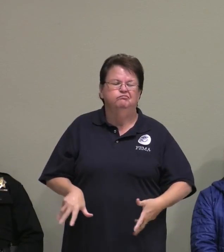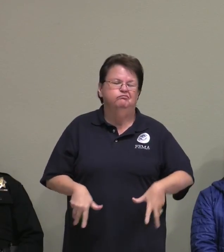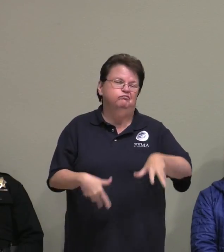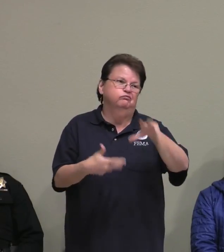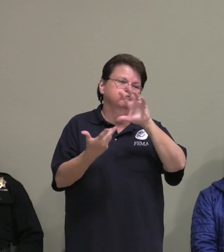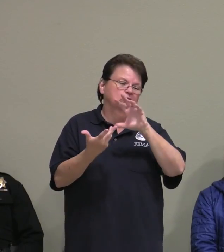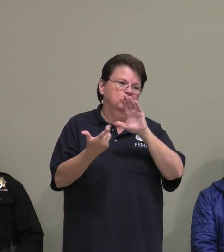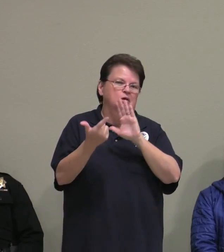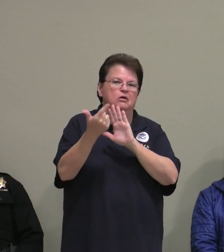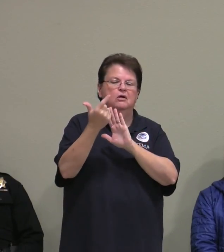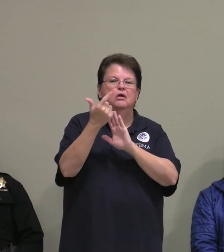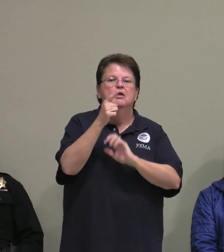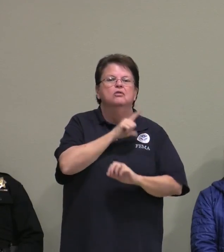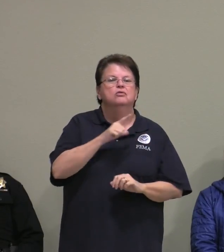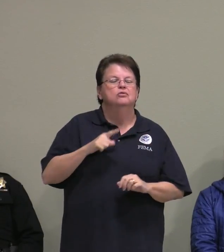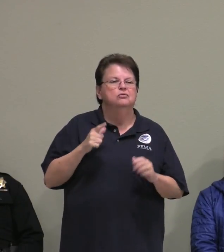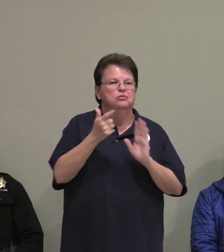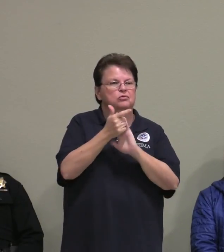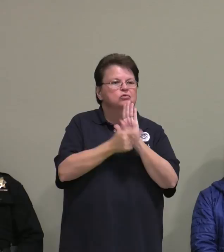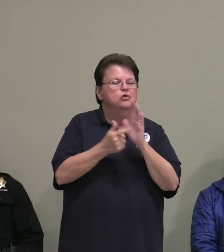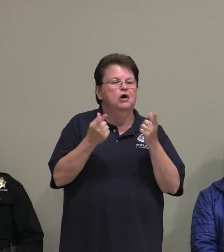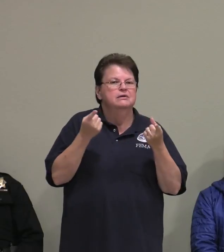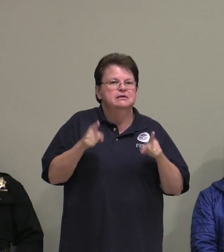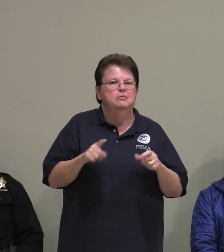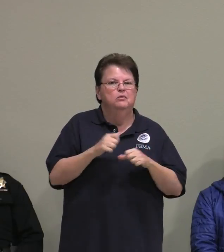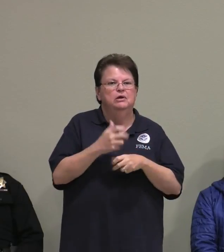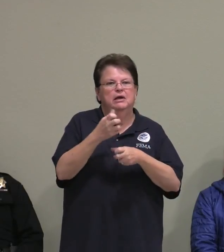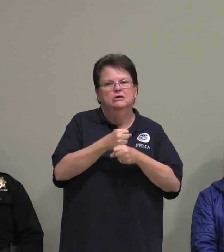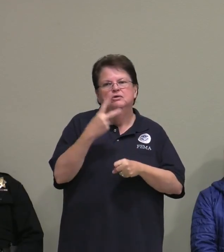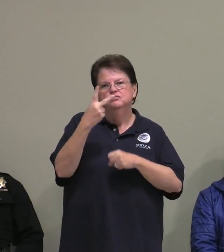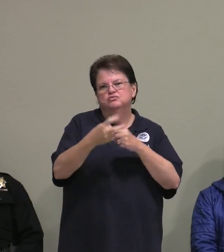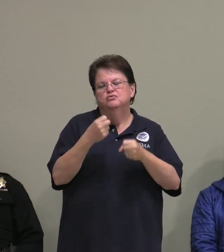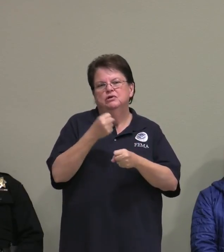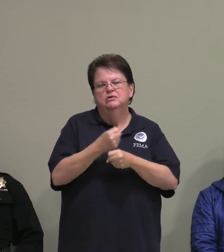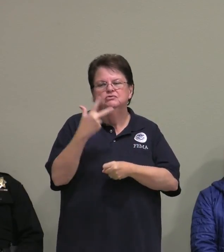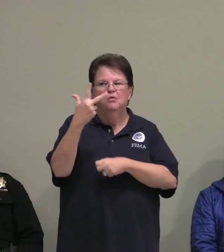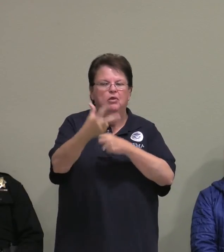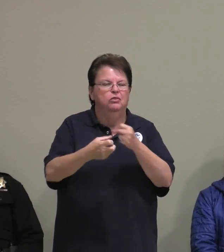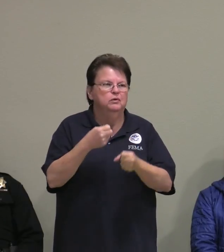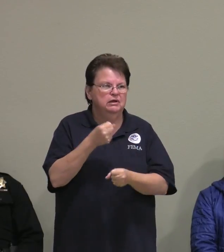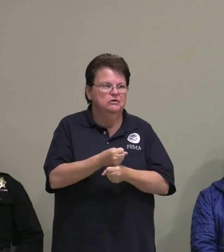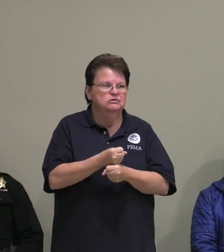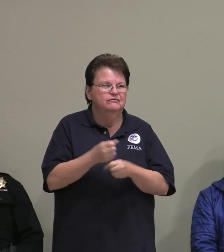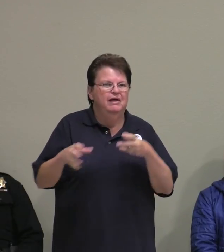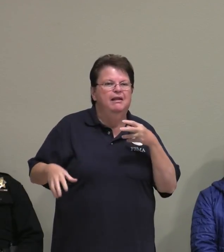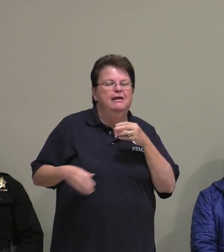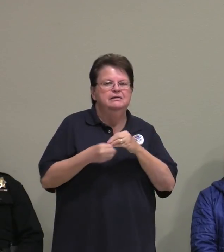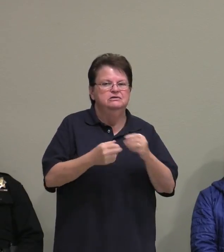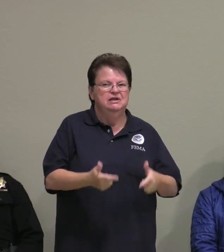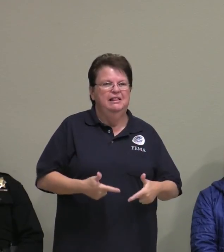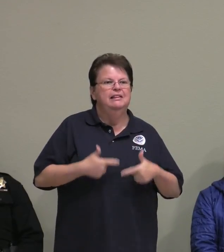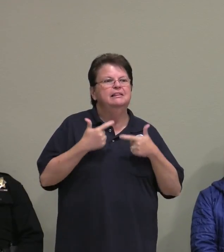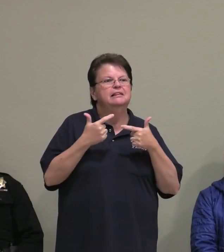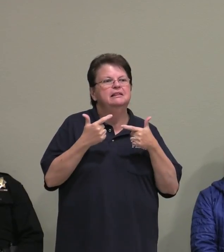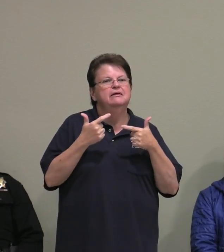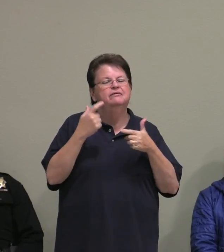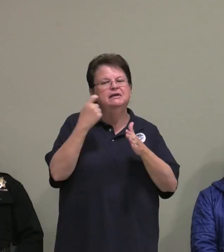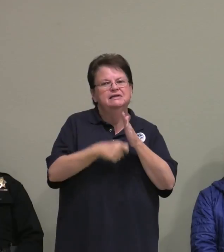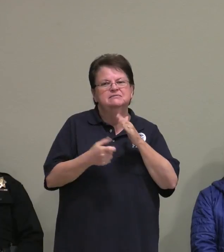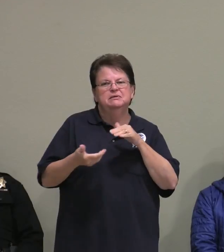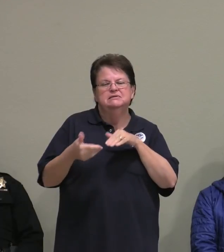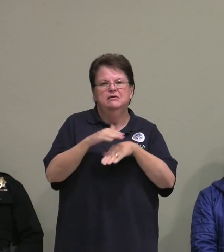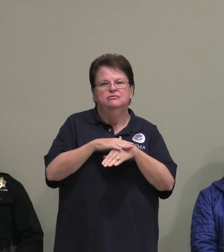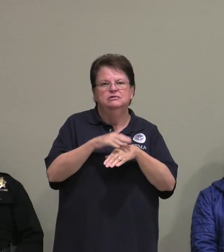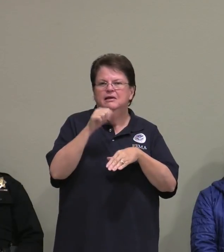laws trigger where you can get two years and, in some cases, three years of additional living expense coverage. But that